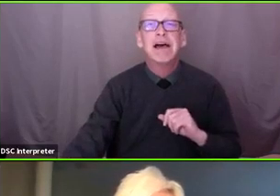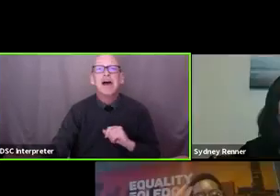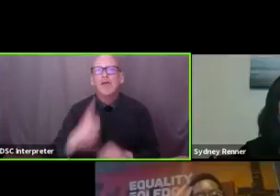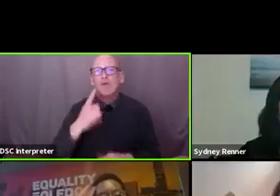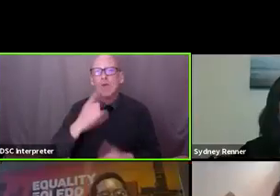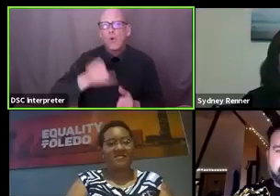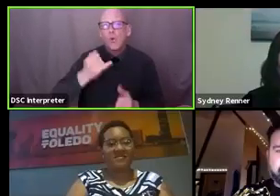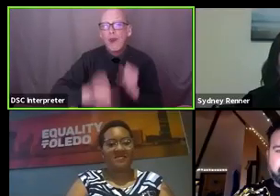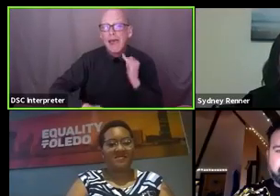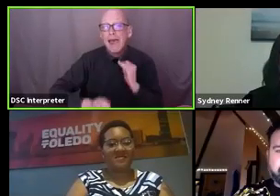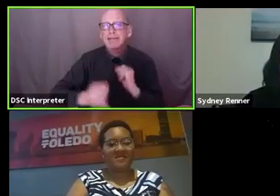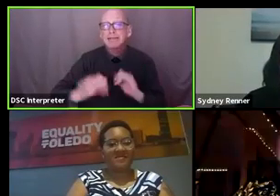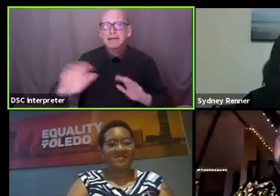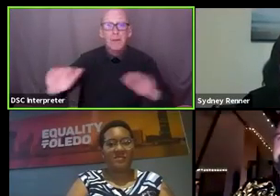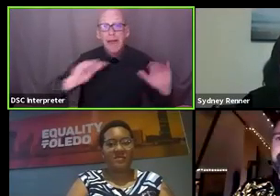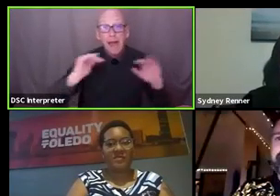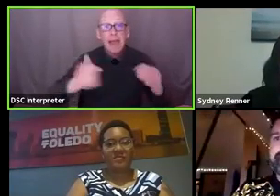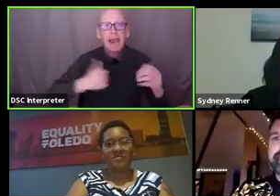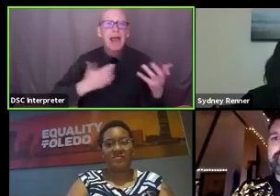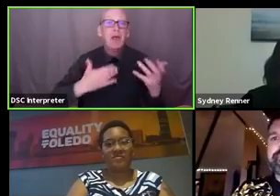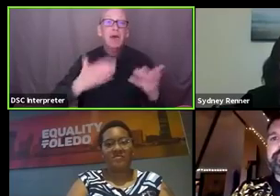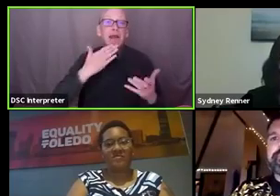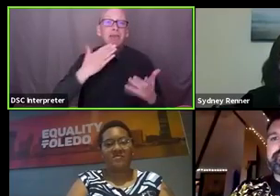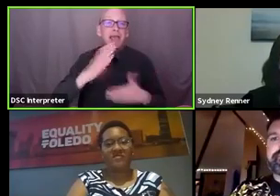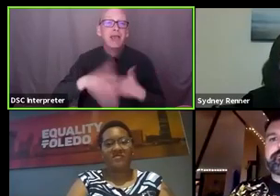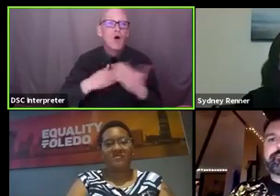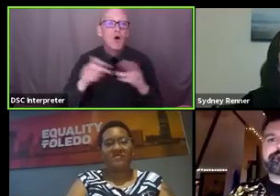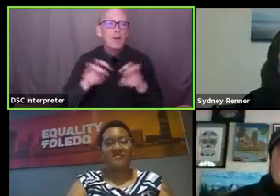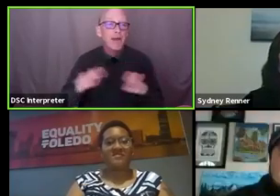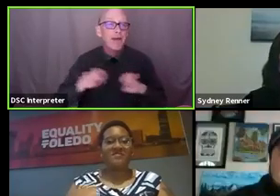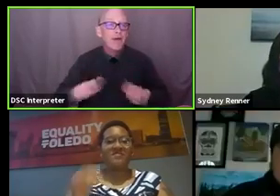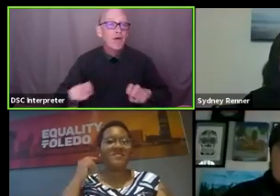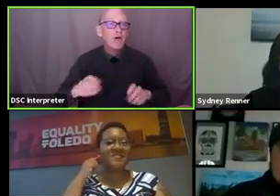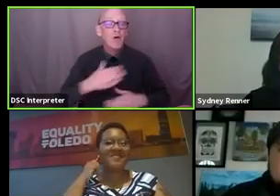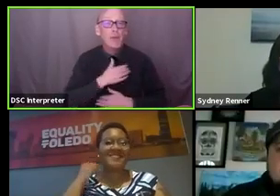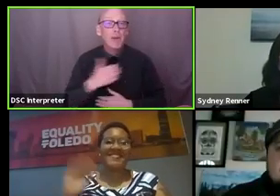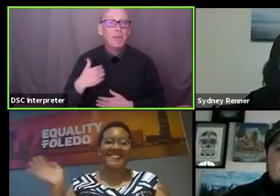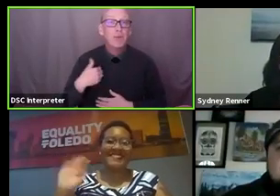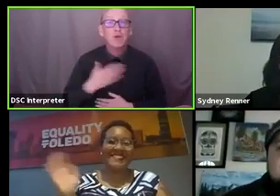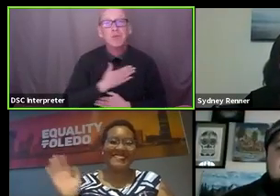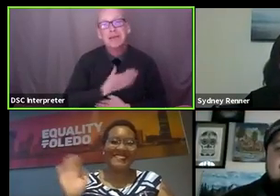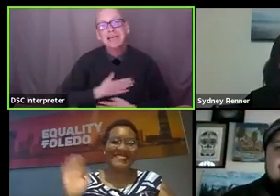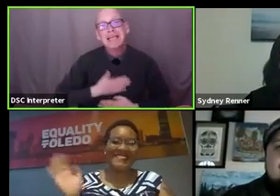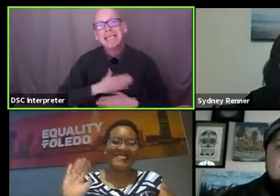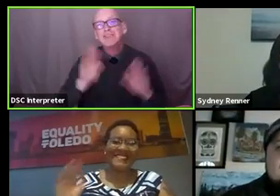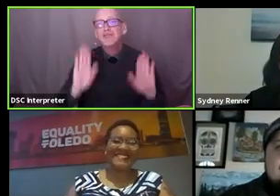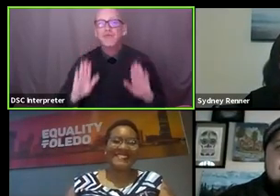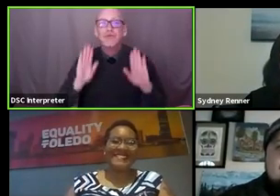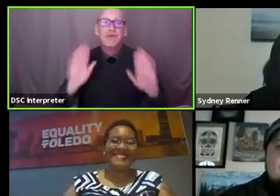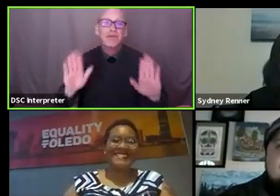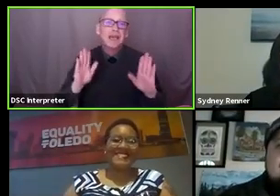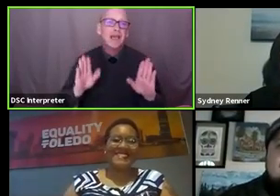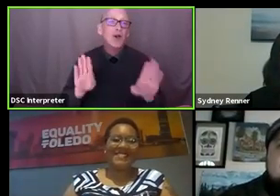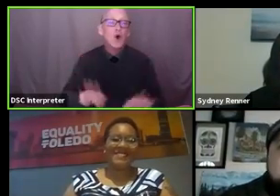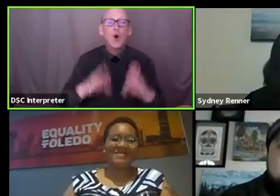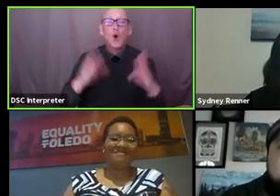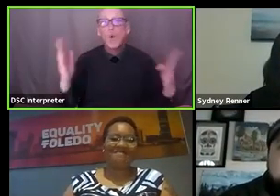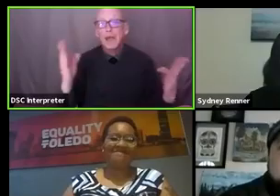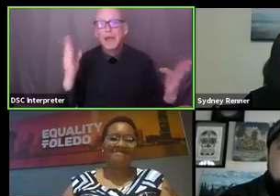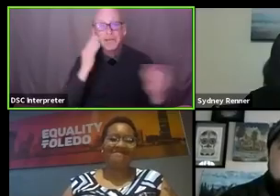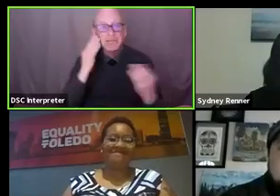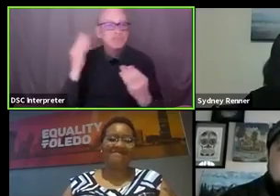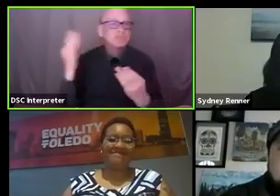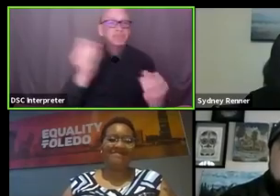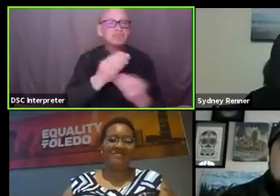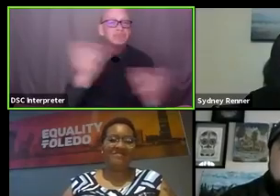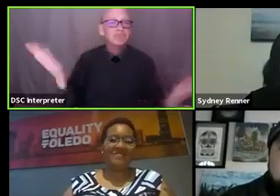last goodbye. I just want to thank all of our panel members here for being so terrific and so open, for providing all these